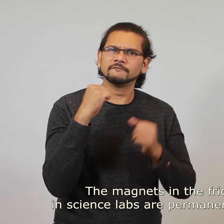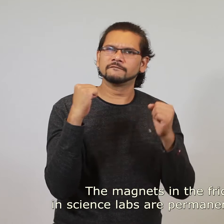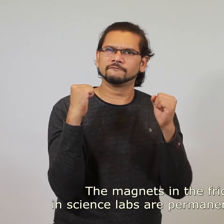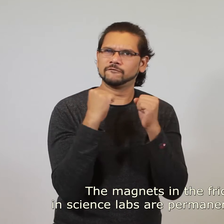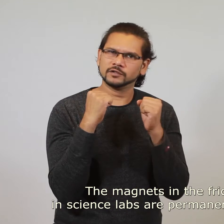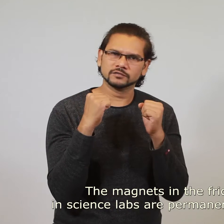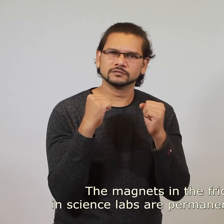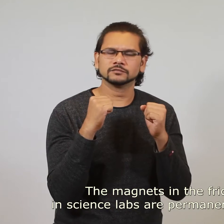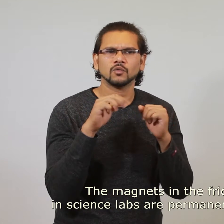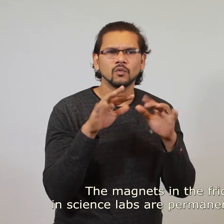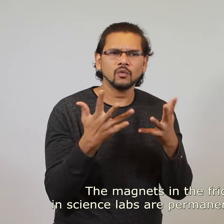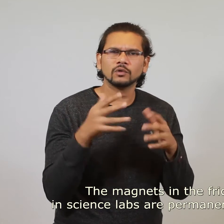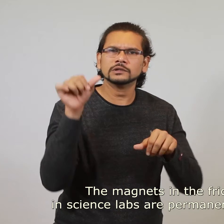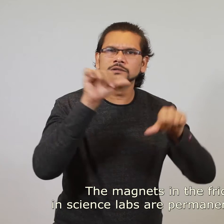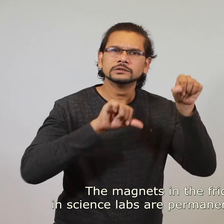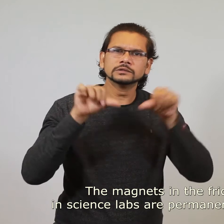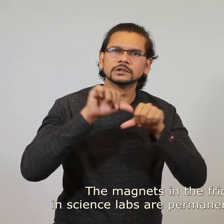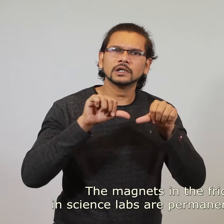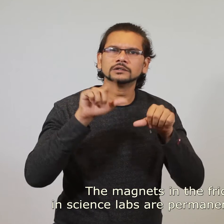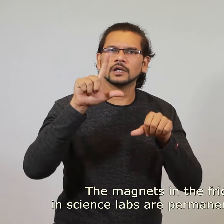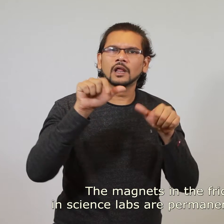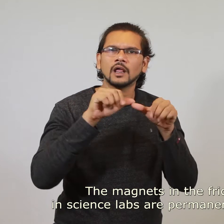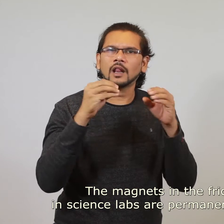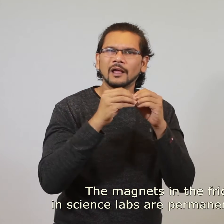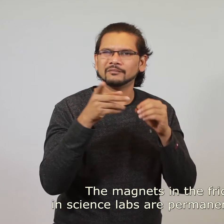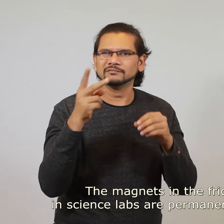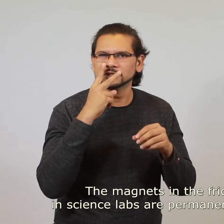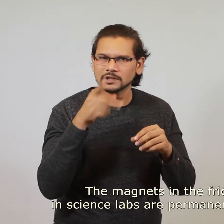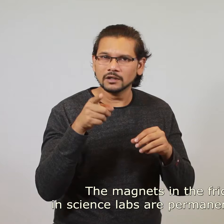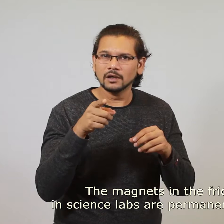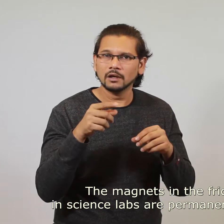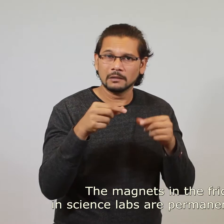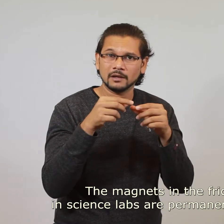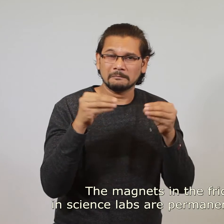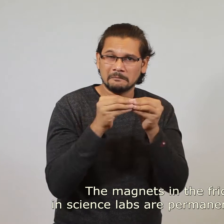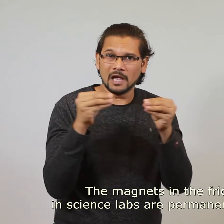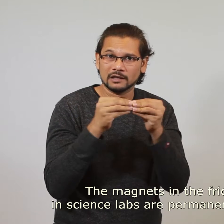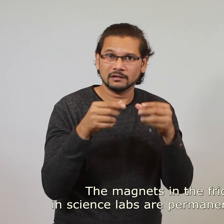The magnets in the fridge or in science labs are permanent magnets.